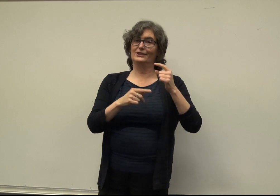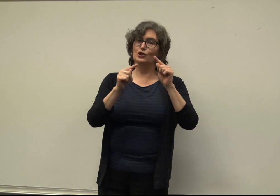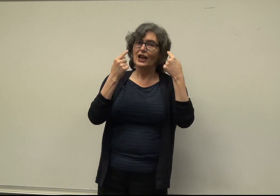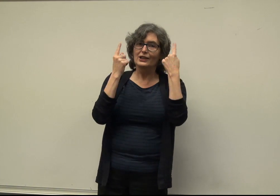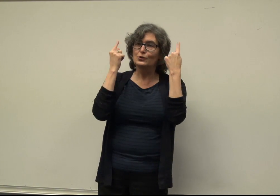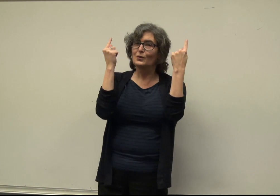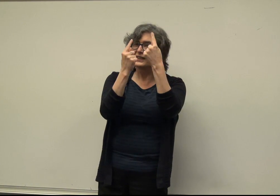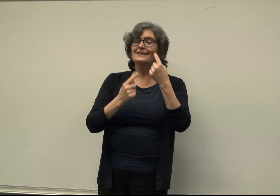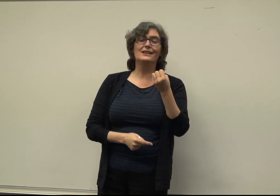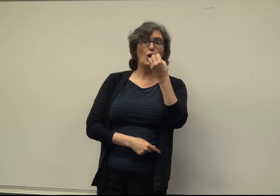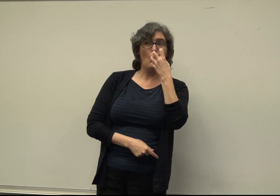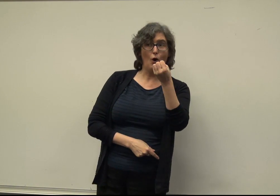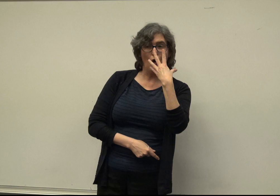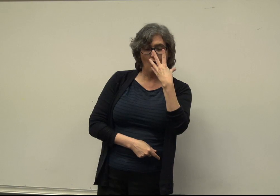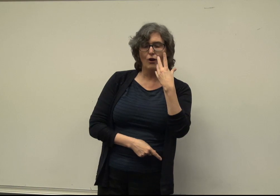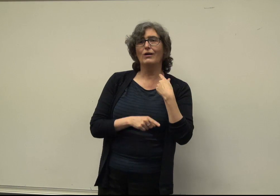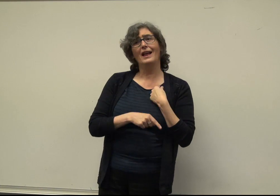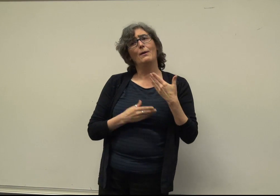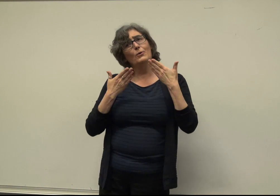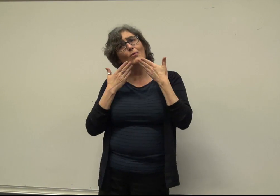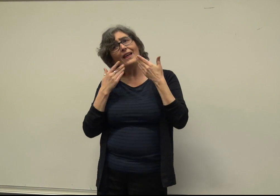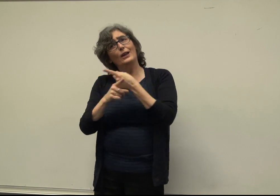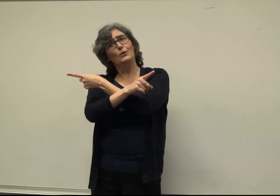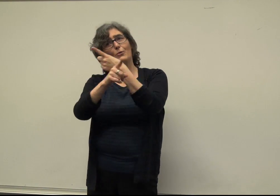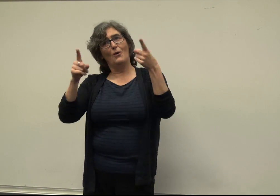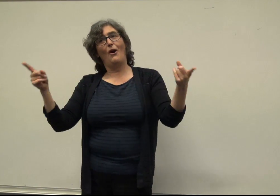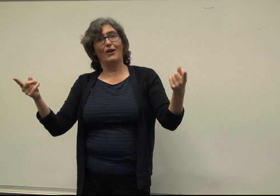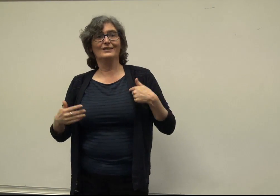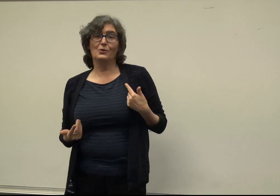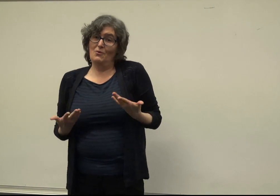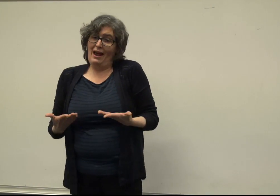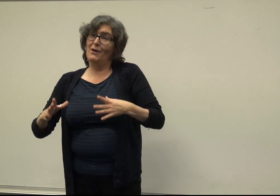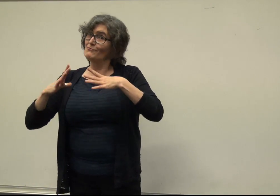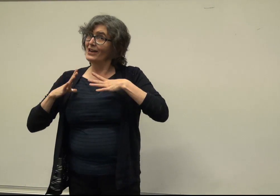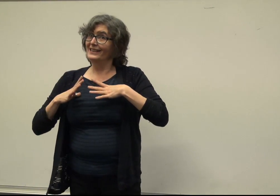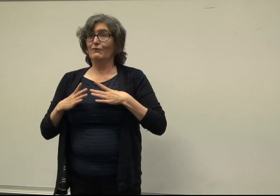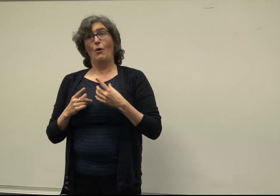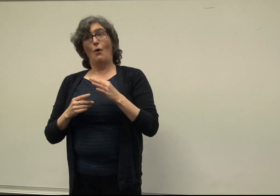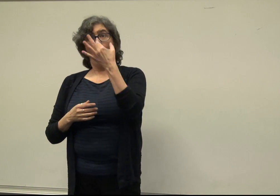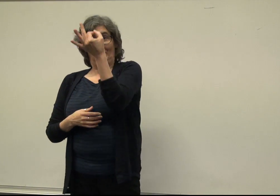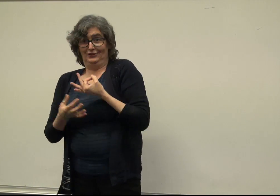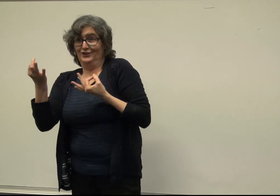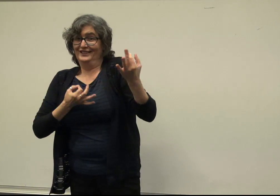Kong. And I'd like to thank you for listening, and I'm ready to answer questions. Thanks.